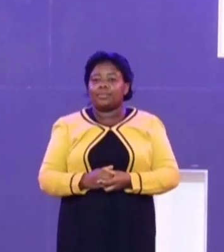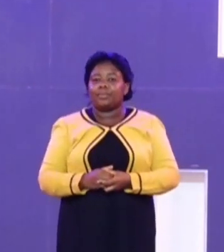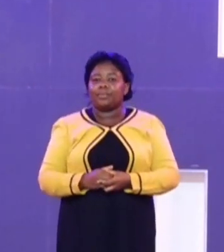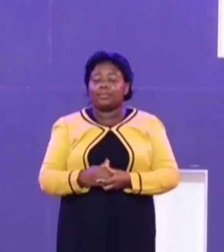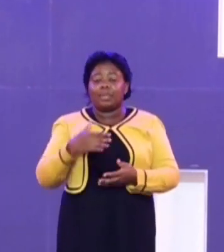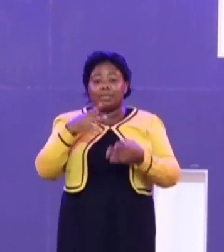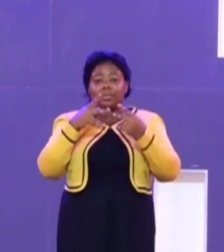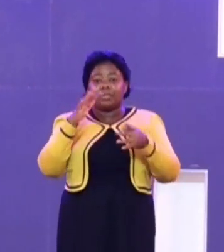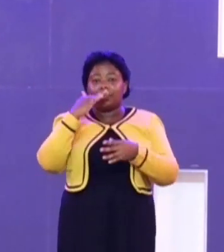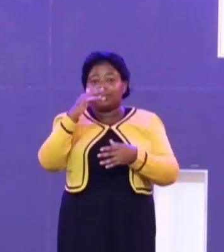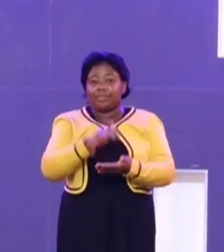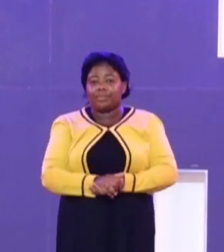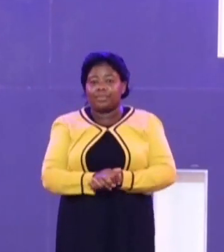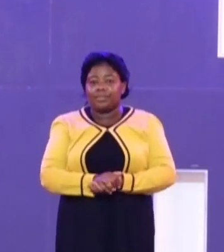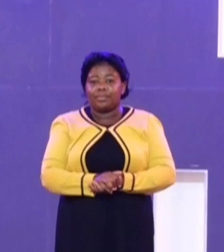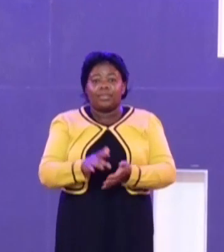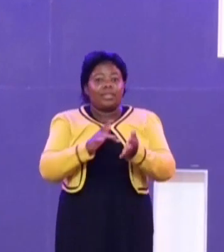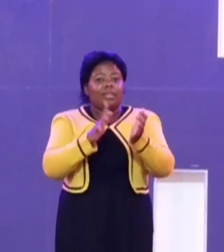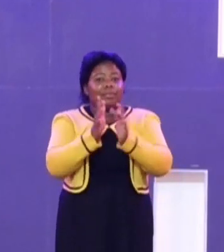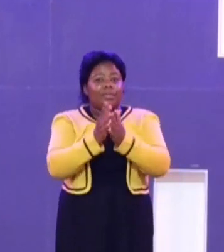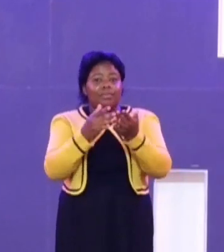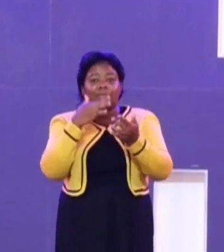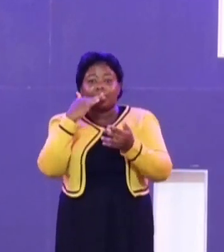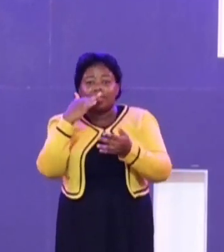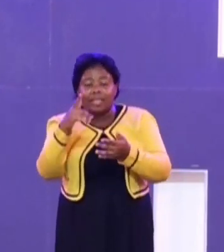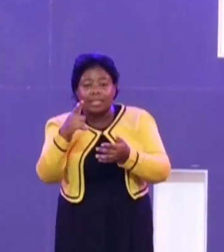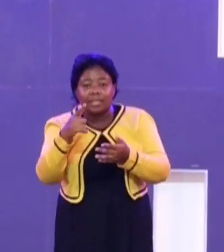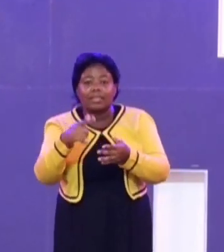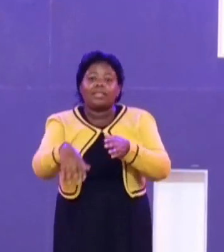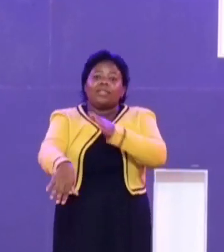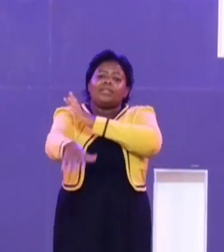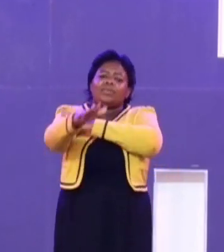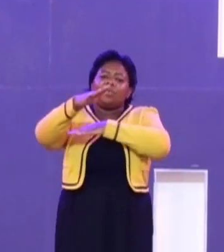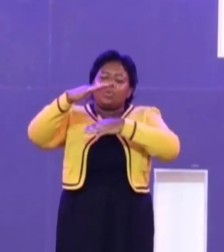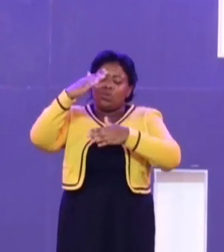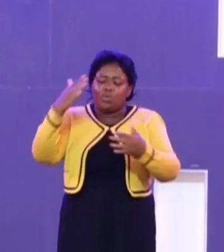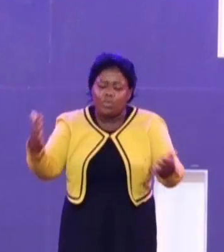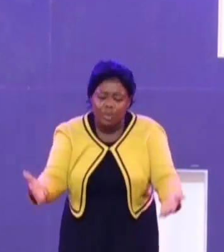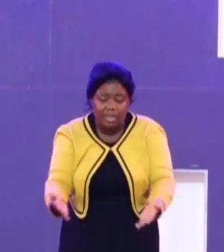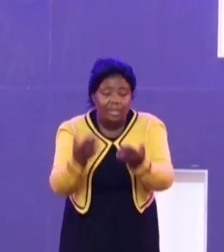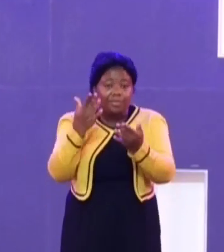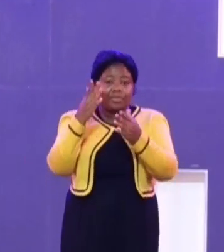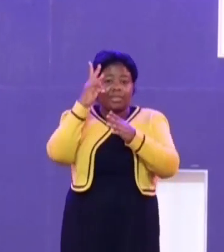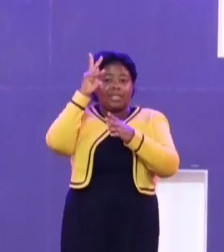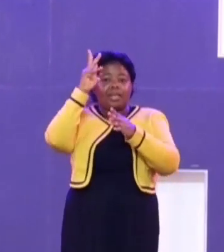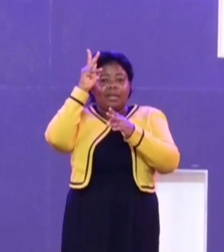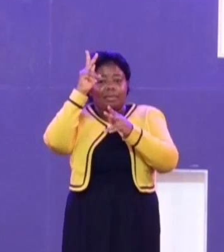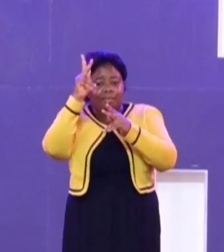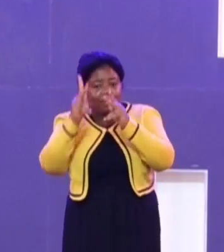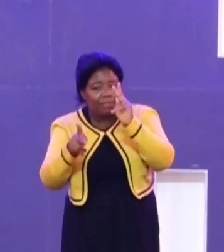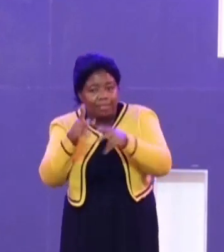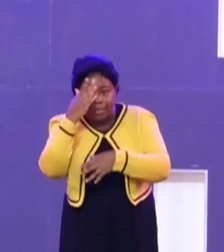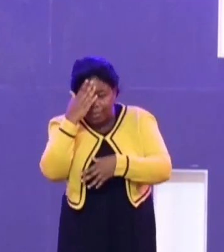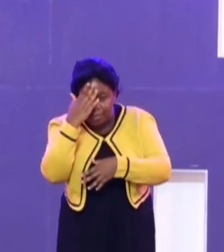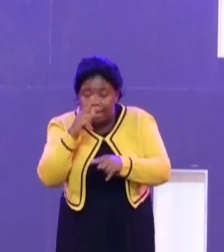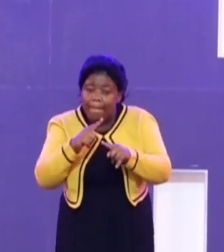We've begun to speak Bible now. The Bible says God lifts those who are humble. Chokaba